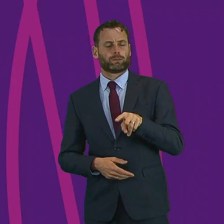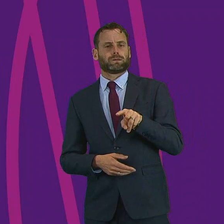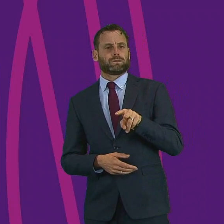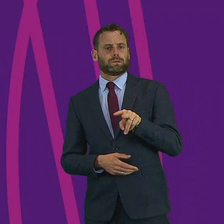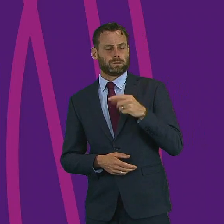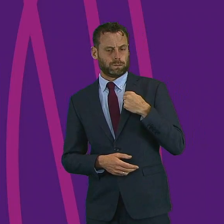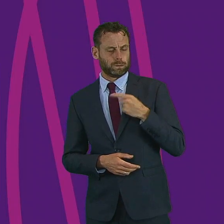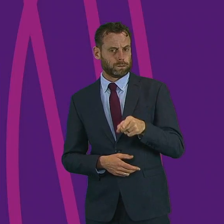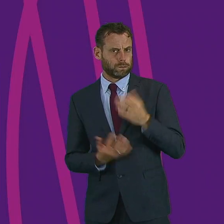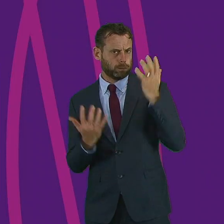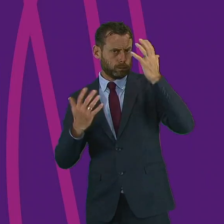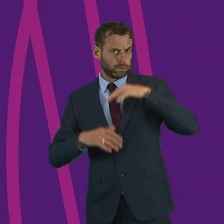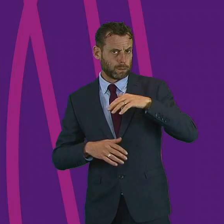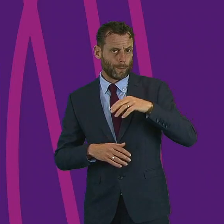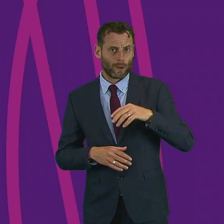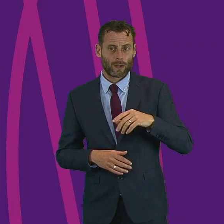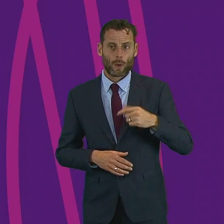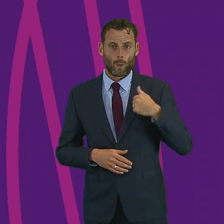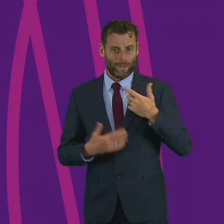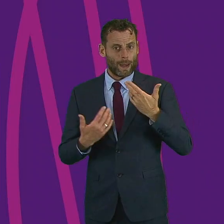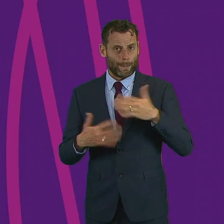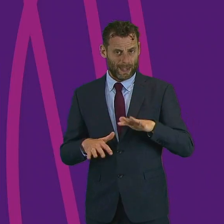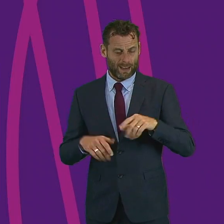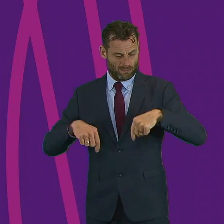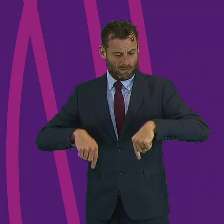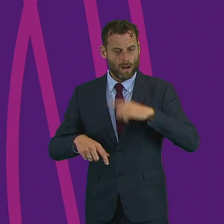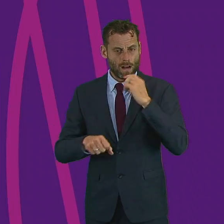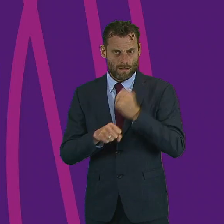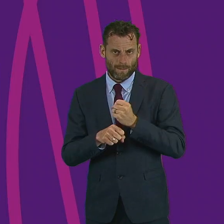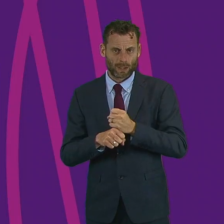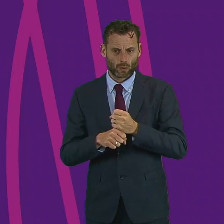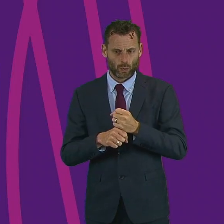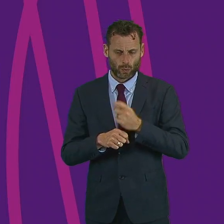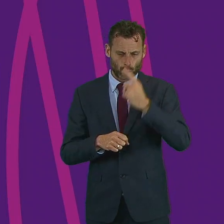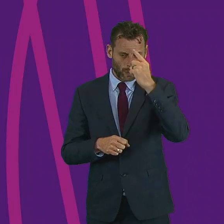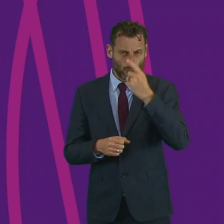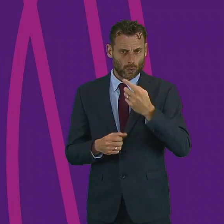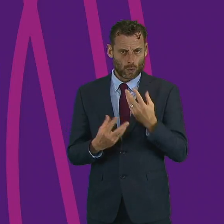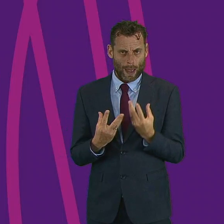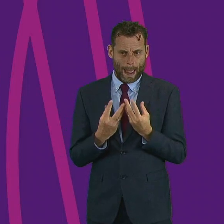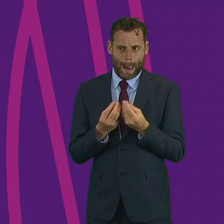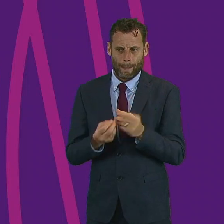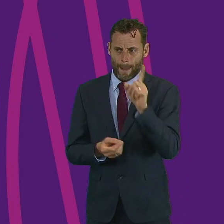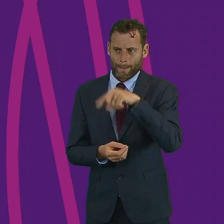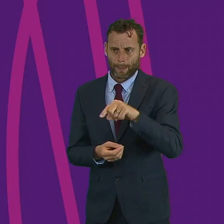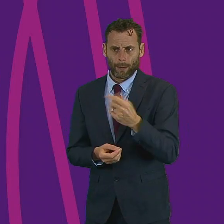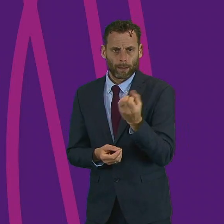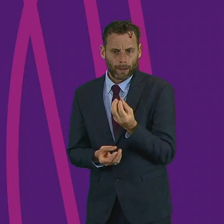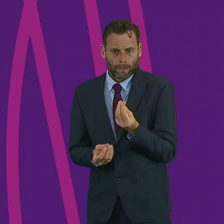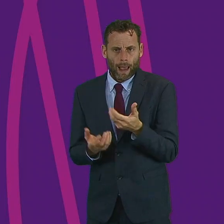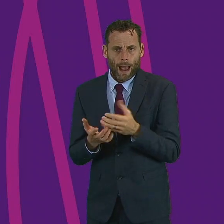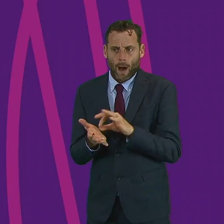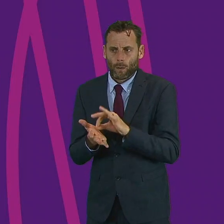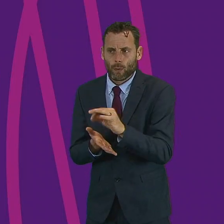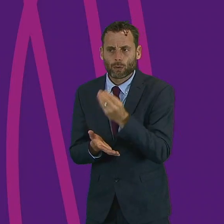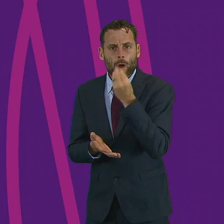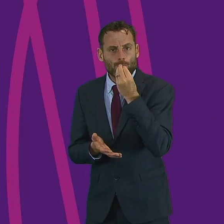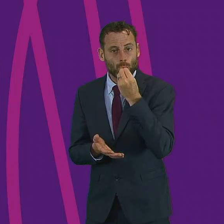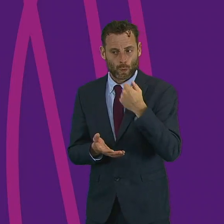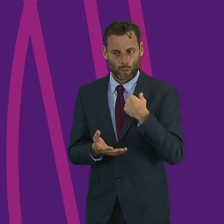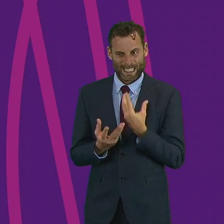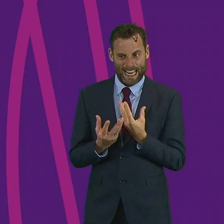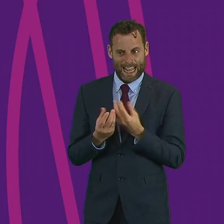power to regulate pay negotiations between private employers and workers. Of course, we don't have control over employment